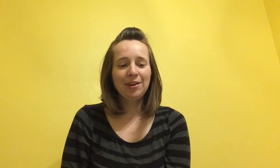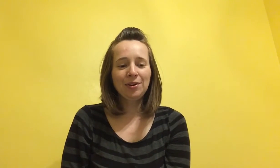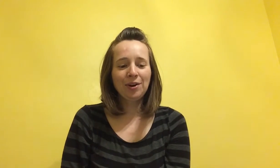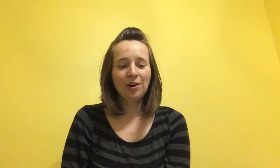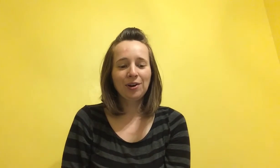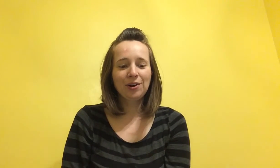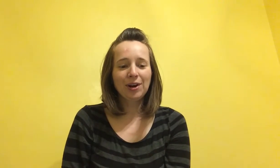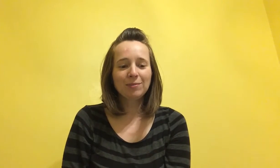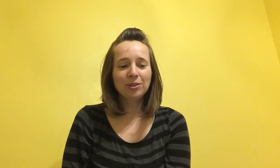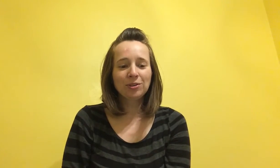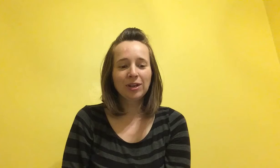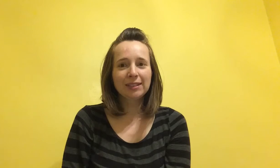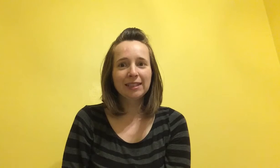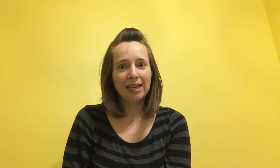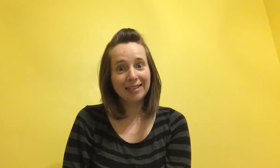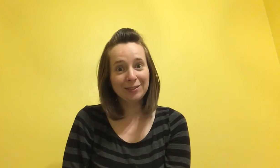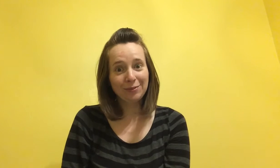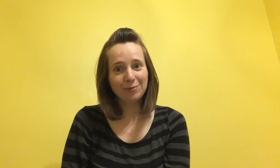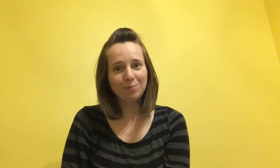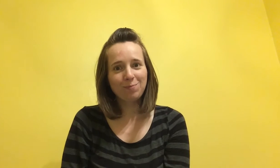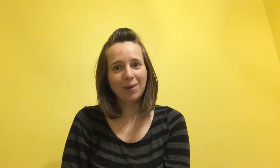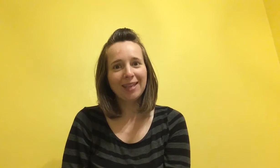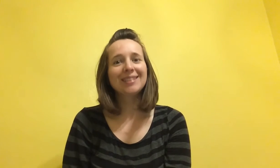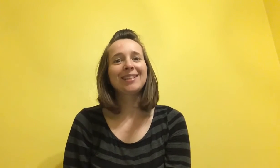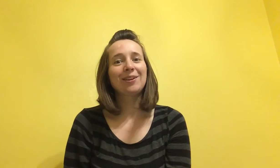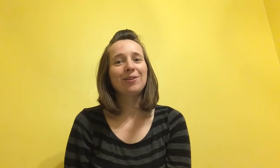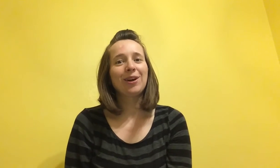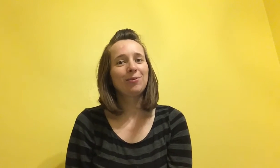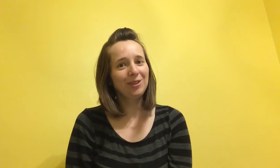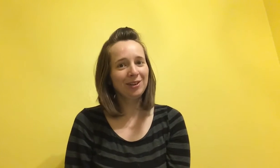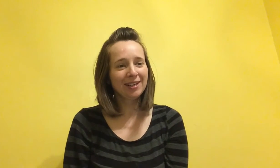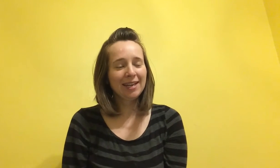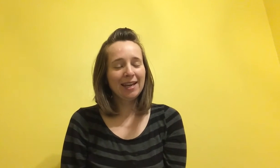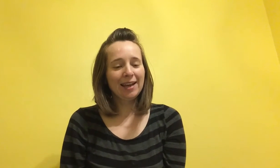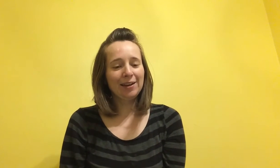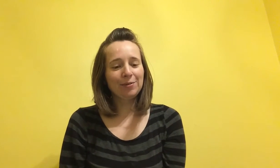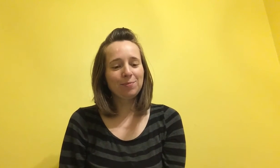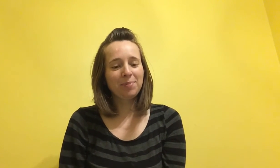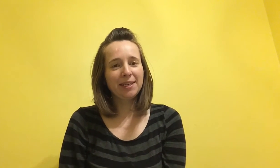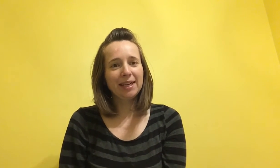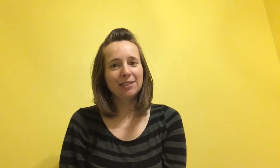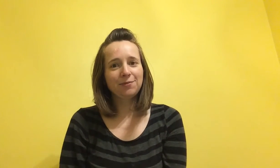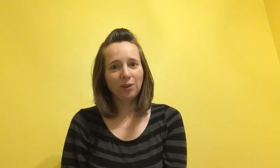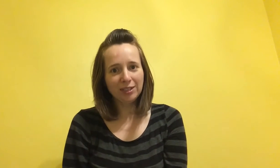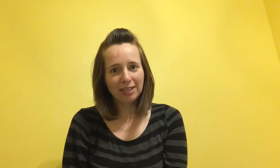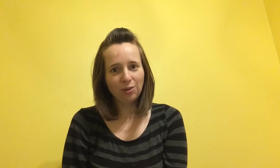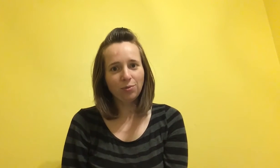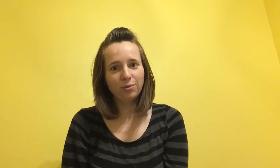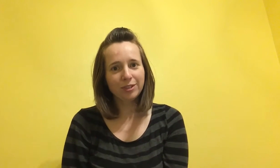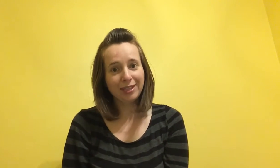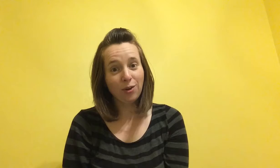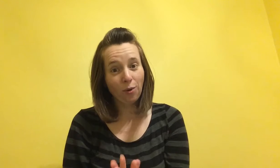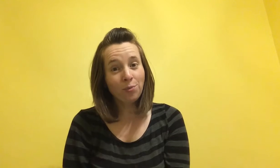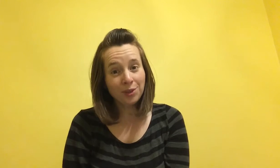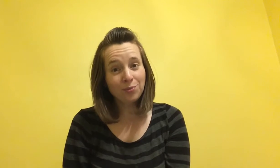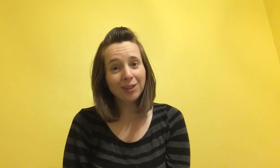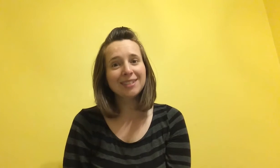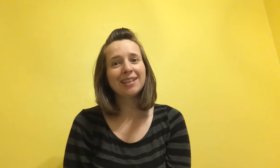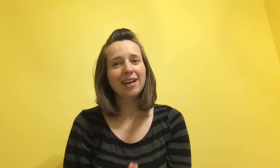There are, I'm sure, a lot of different pets that are out there. But as far as I know, those are the only ones that I